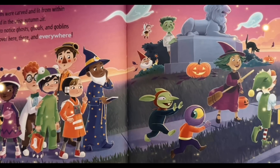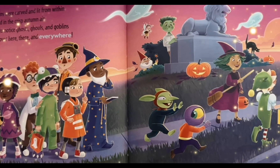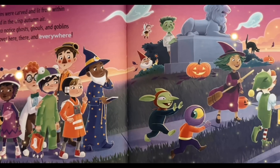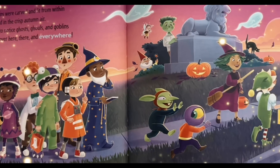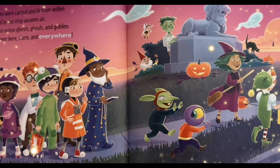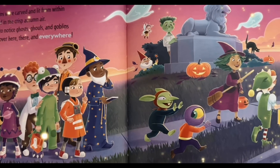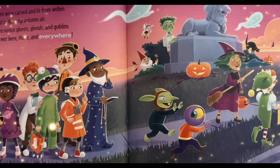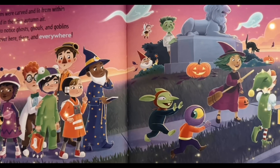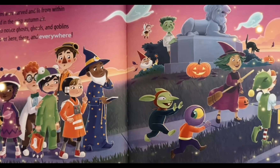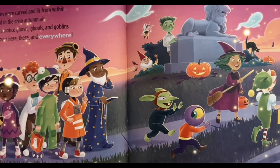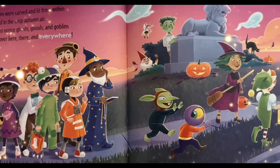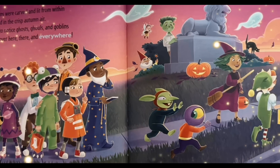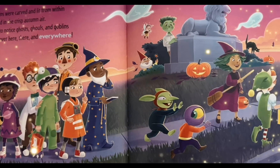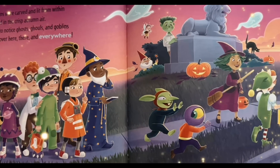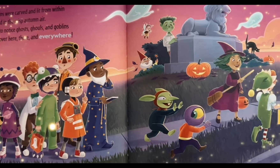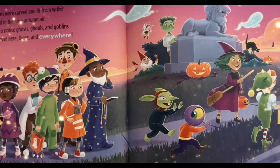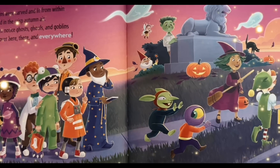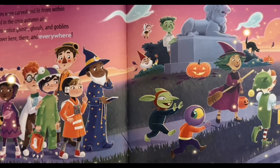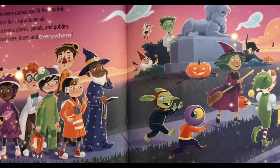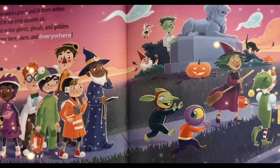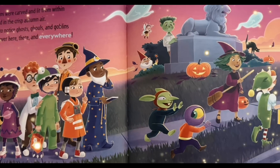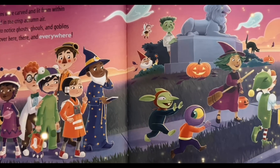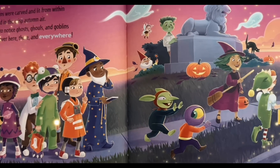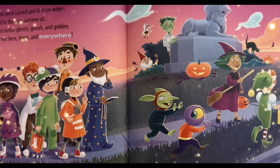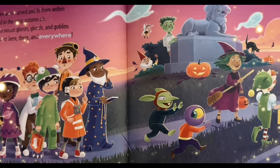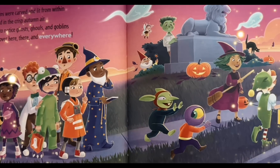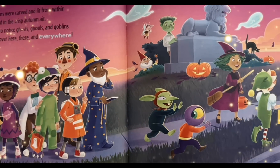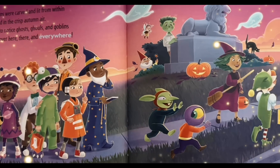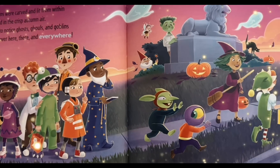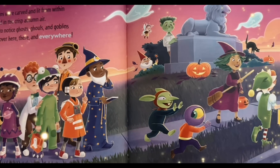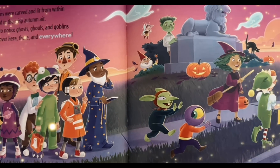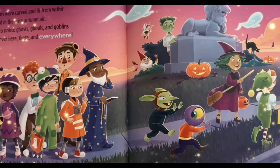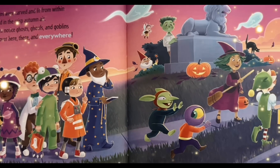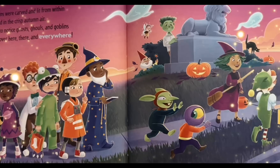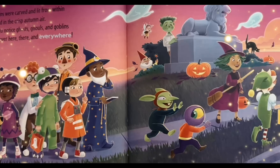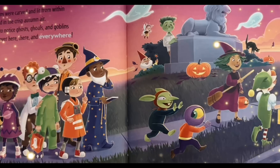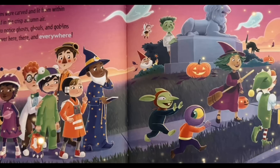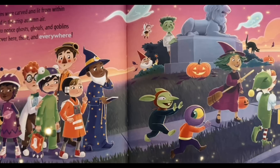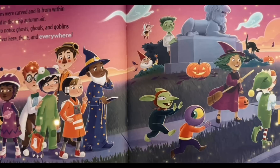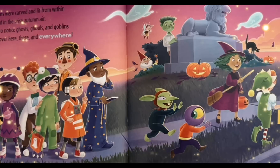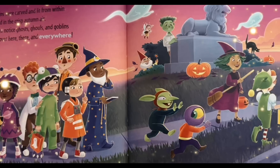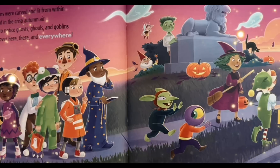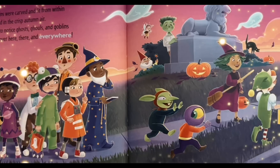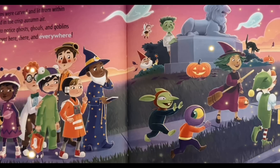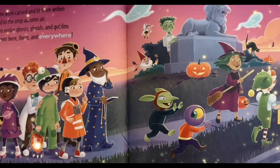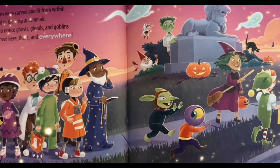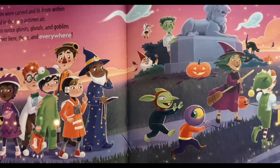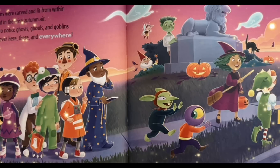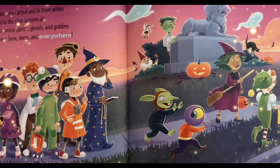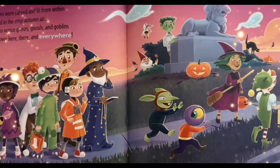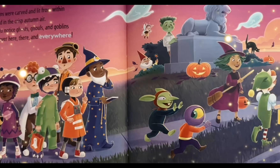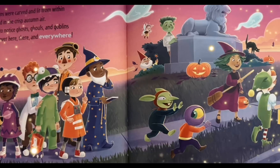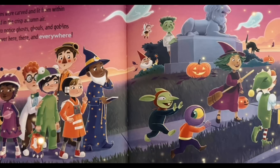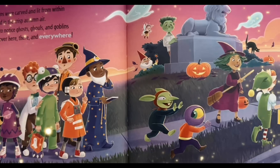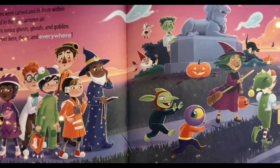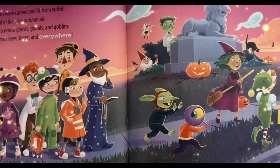The pumpkins were carved and lit from within as we walked into the crisp autumn air. We started